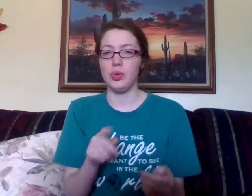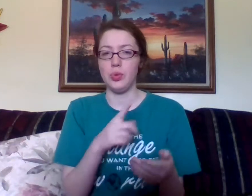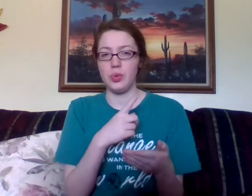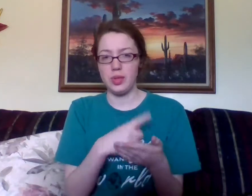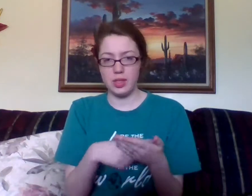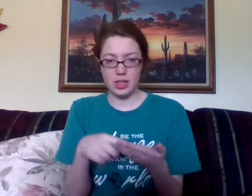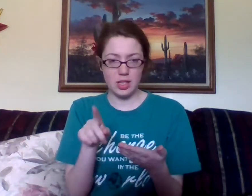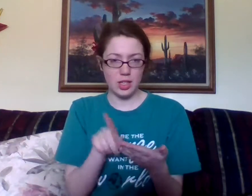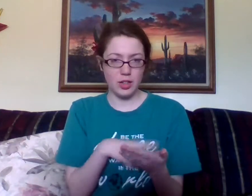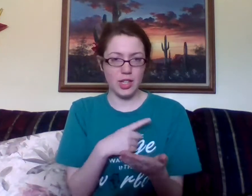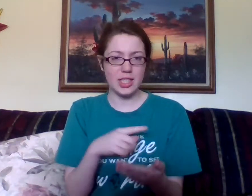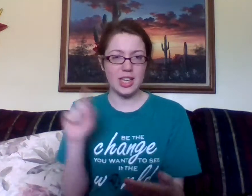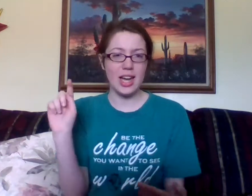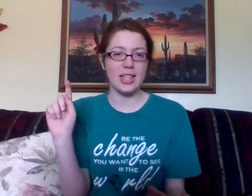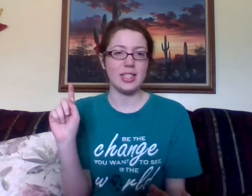to criticize